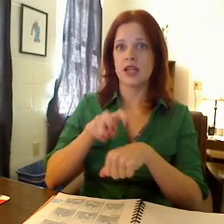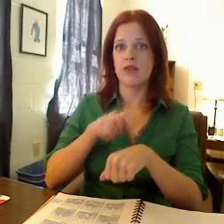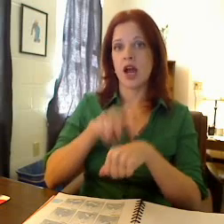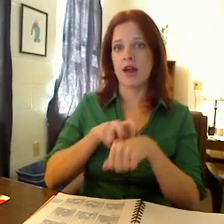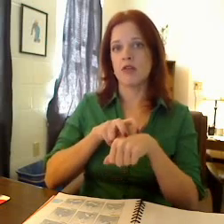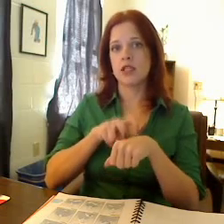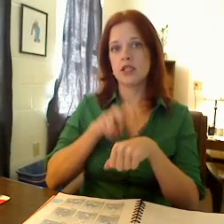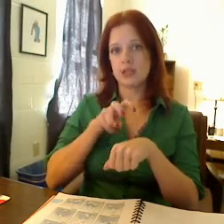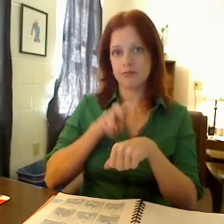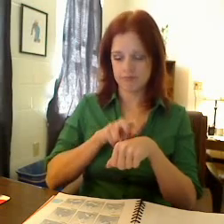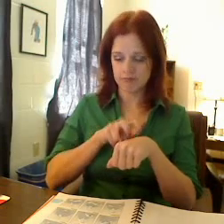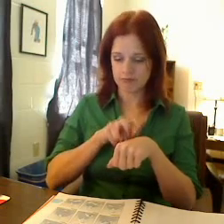sign for Ireland.